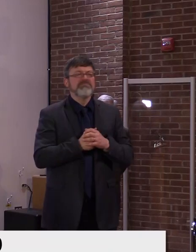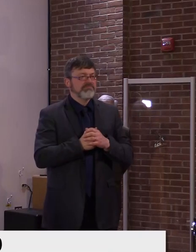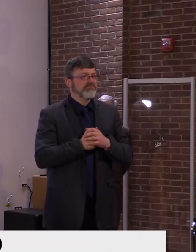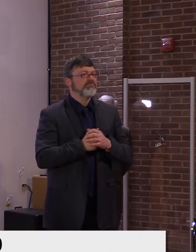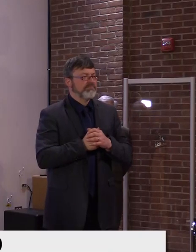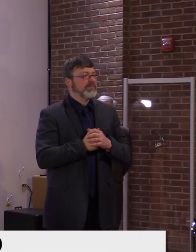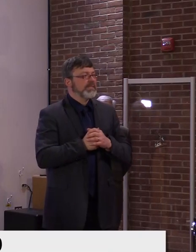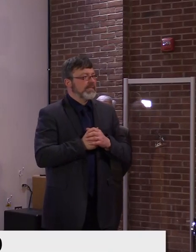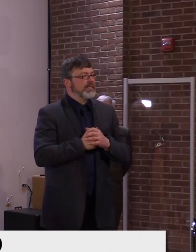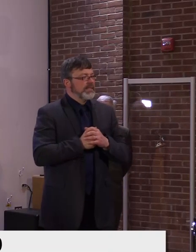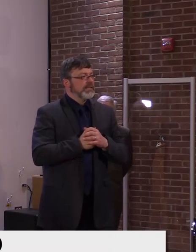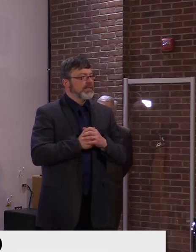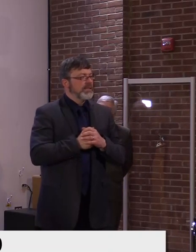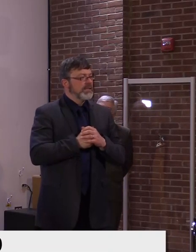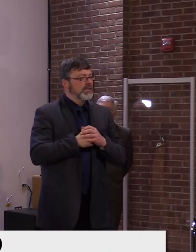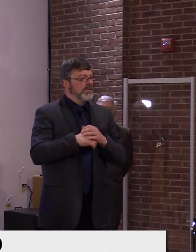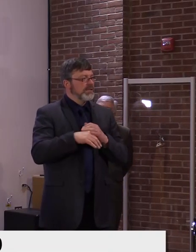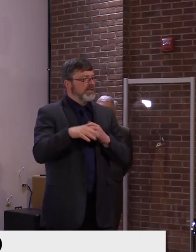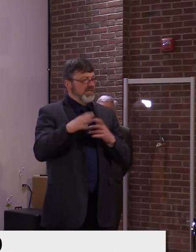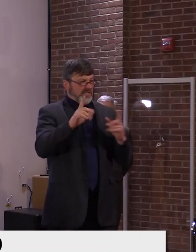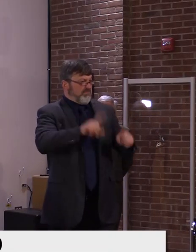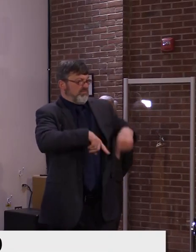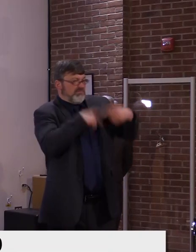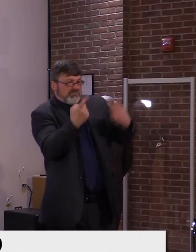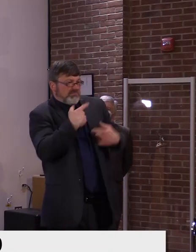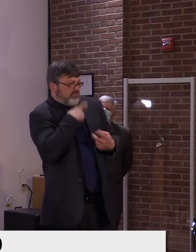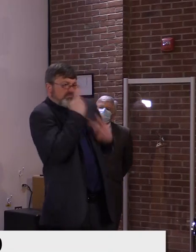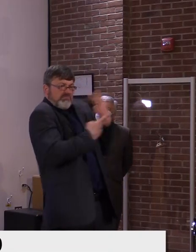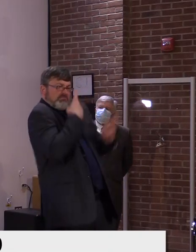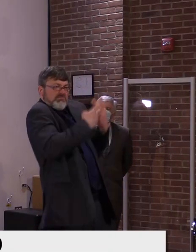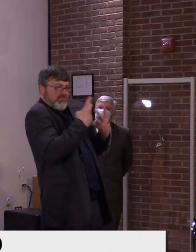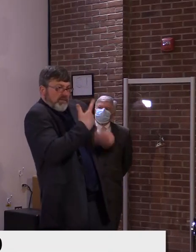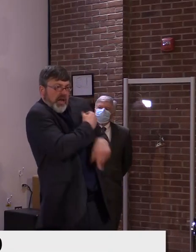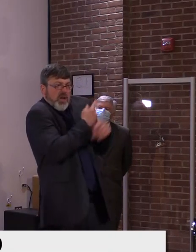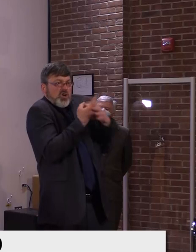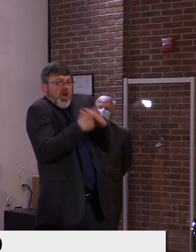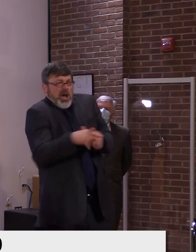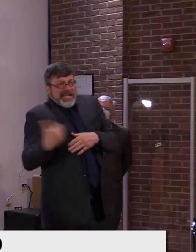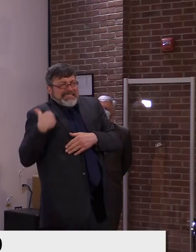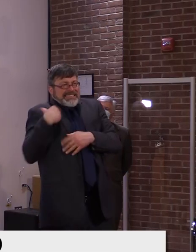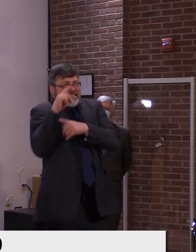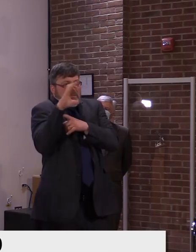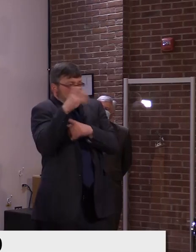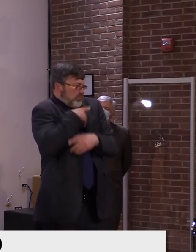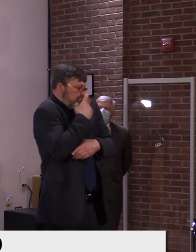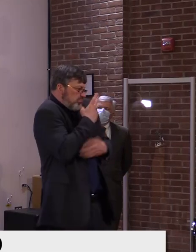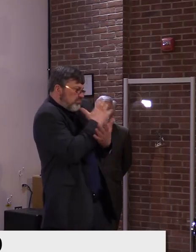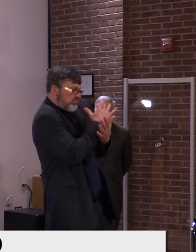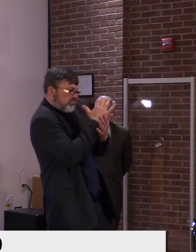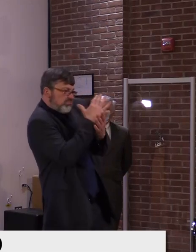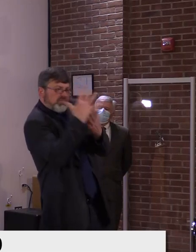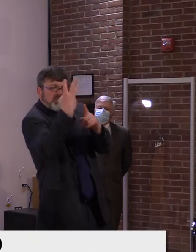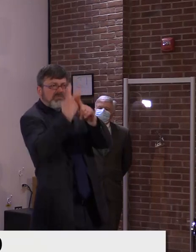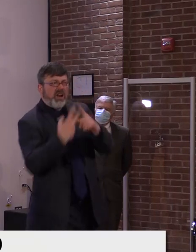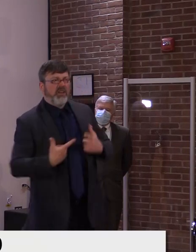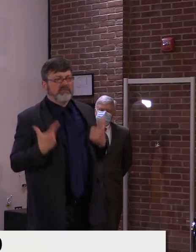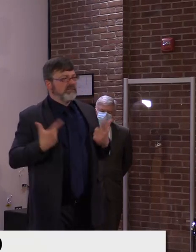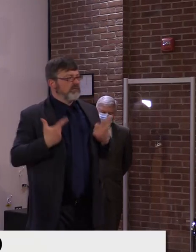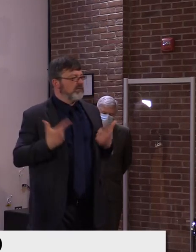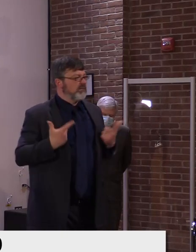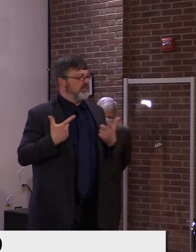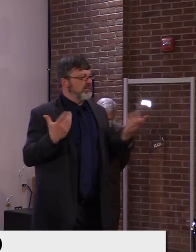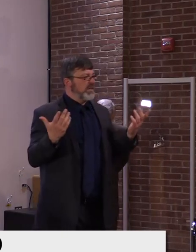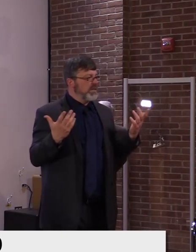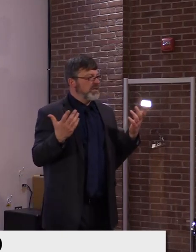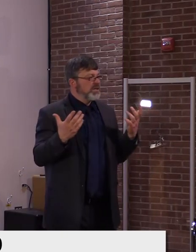of months, the obstetric gynecology community has had the opportunity to be really